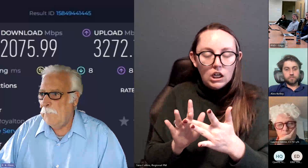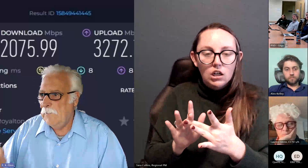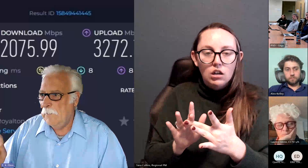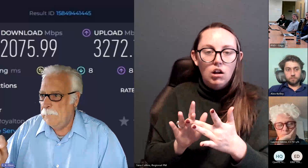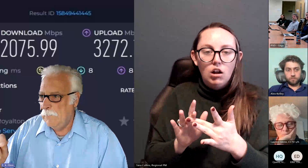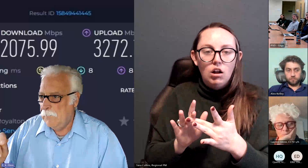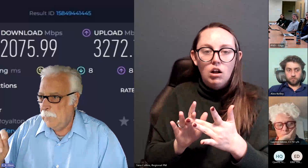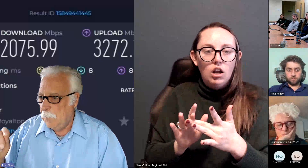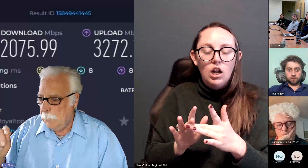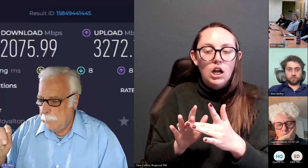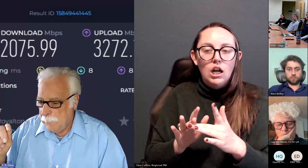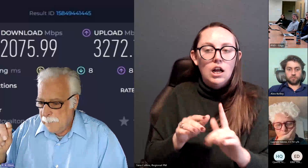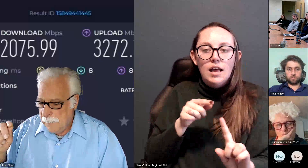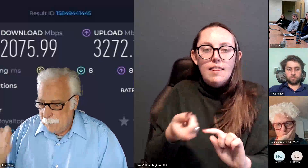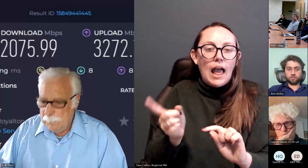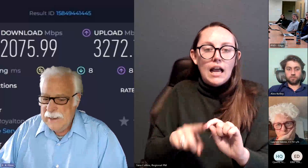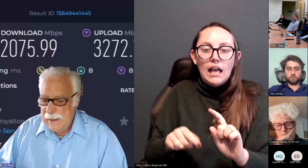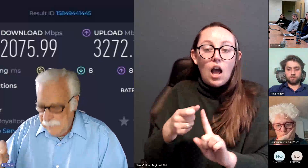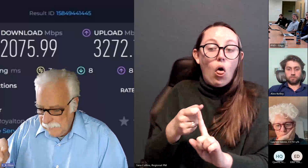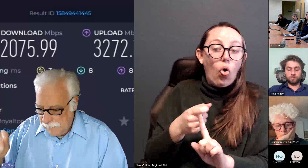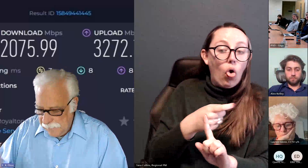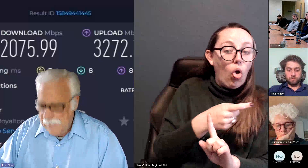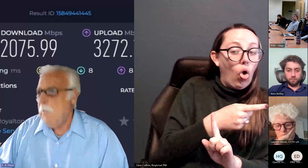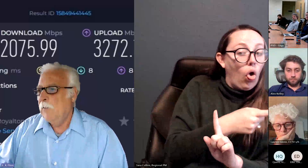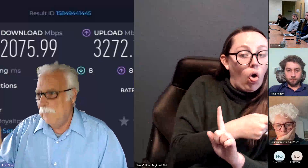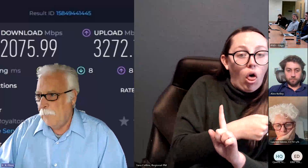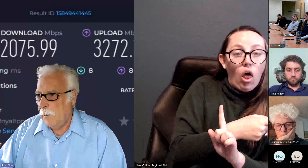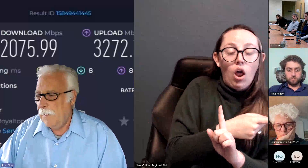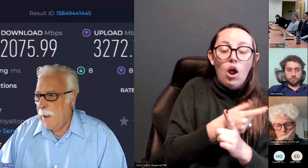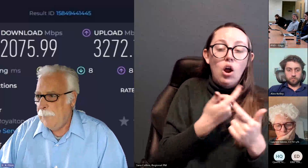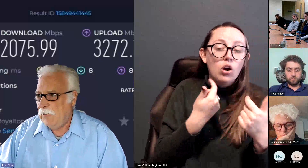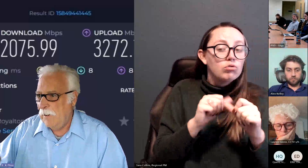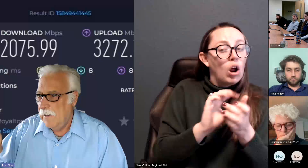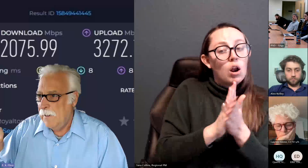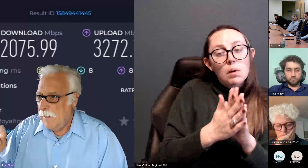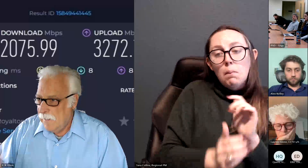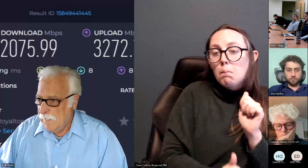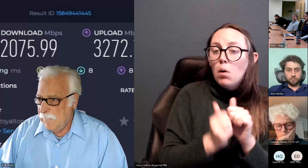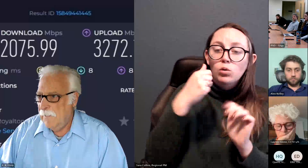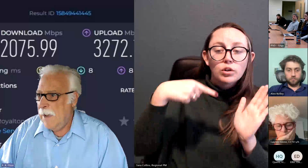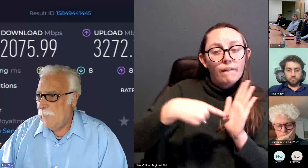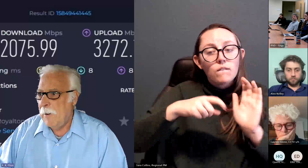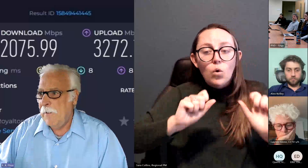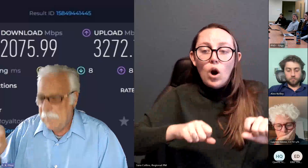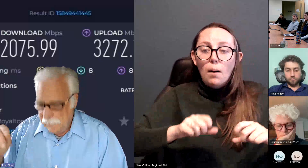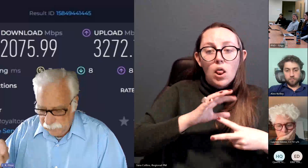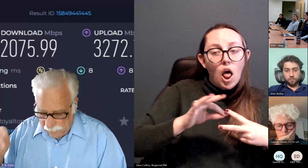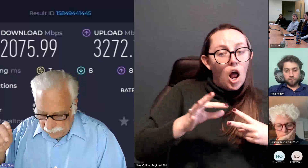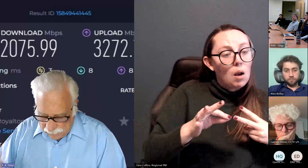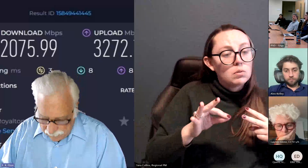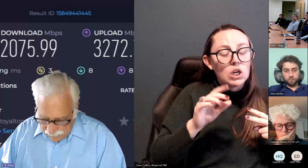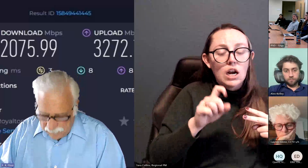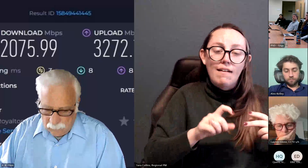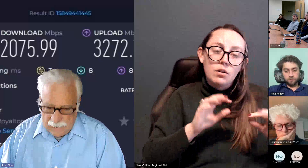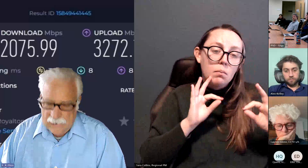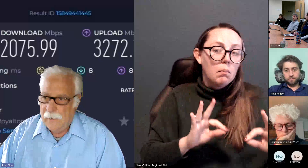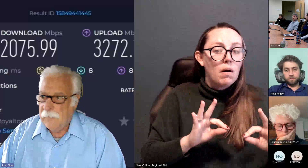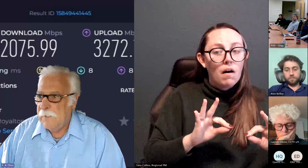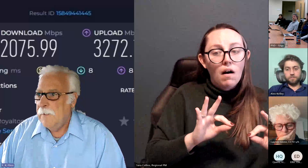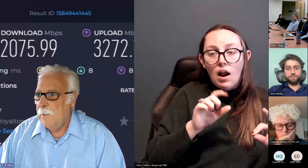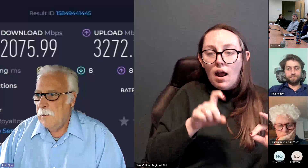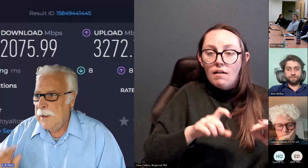force them to be the most affordable option everywhere in their district